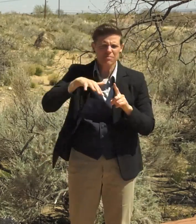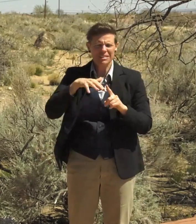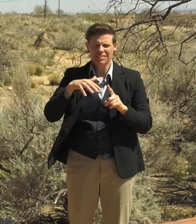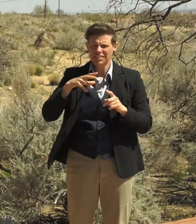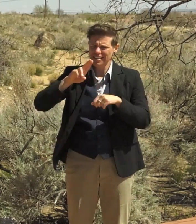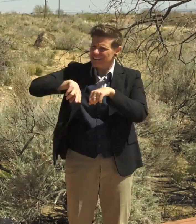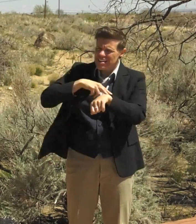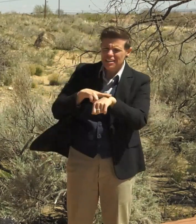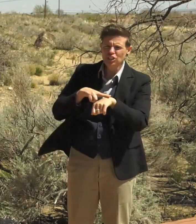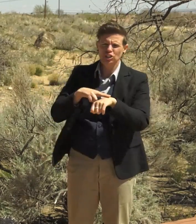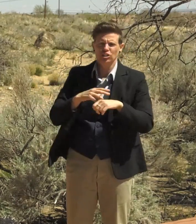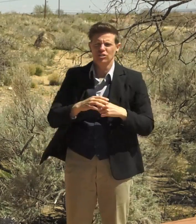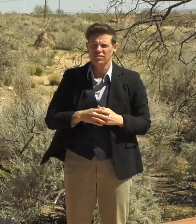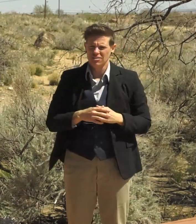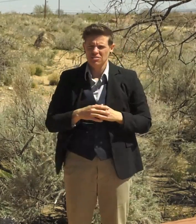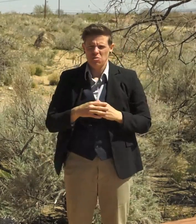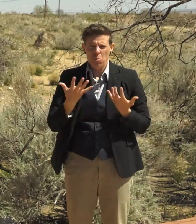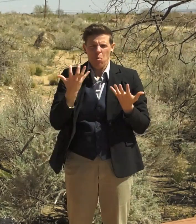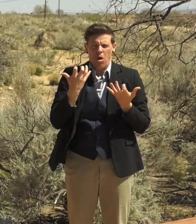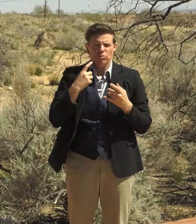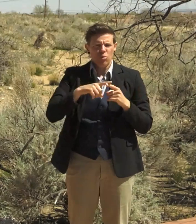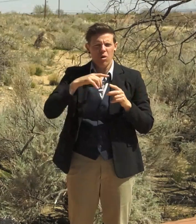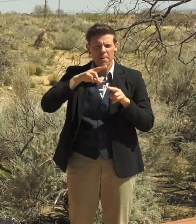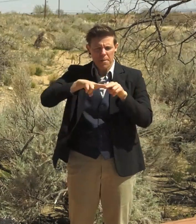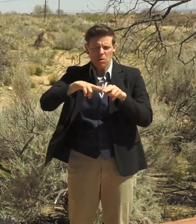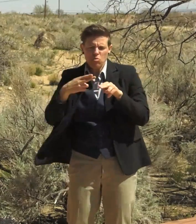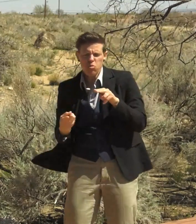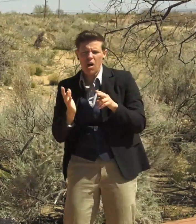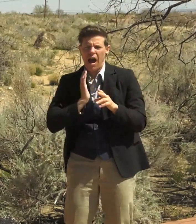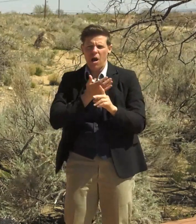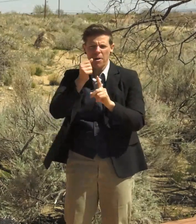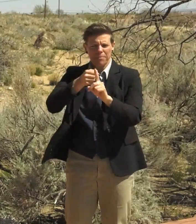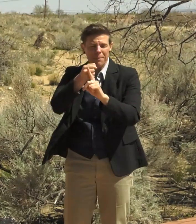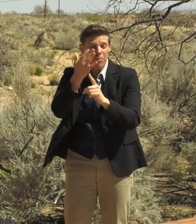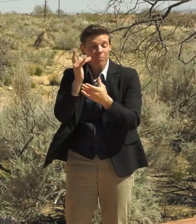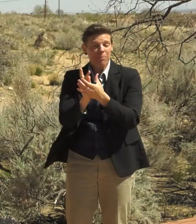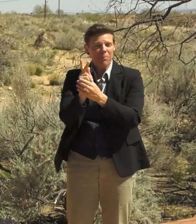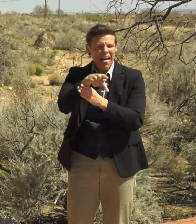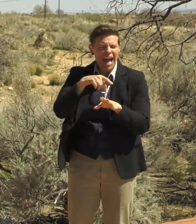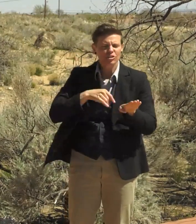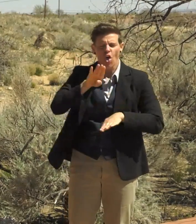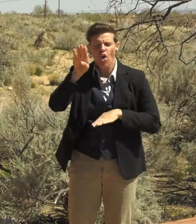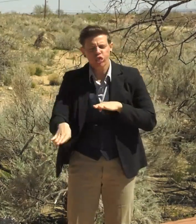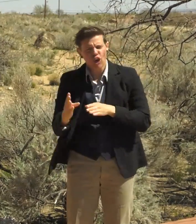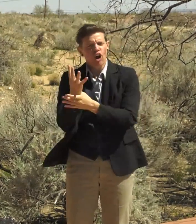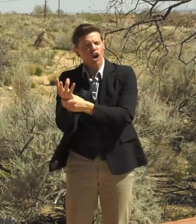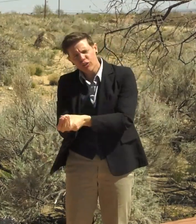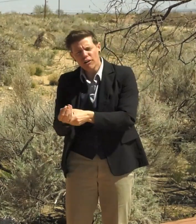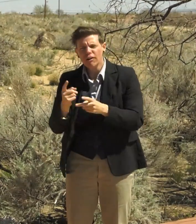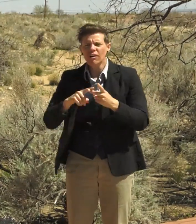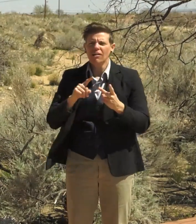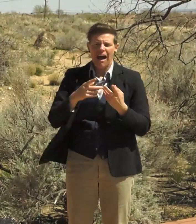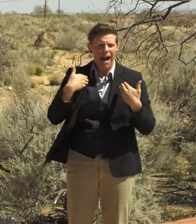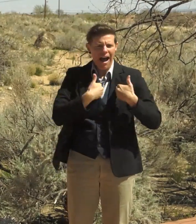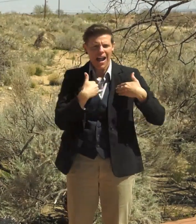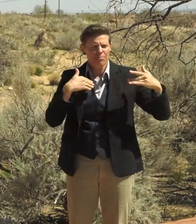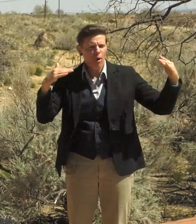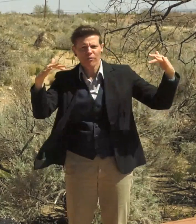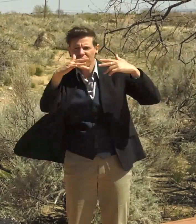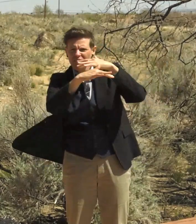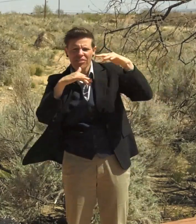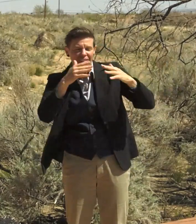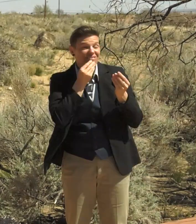possible to the plants and animals that we are so appreciating. And so there's some simple things as well that you can do to do